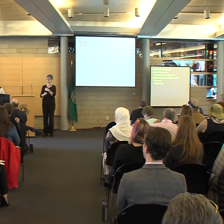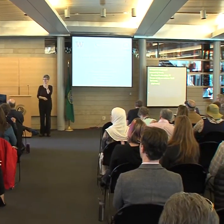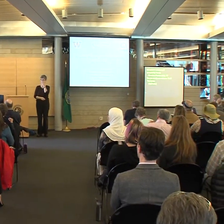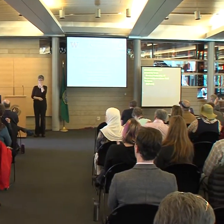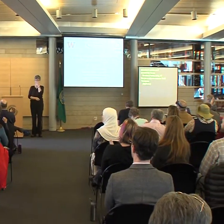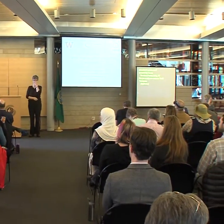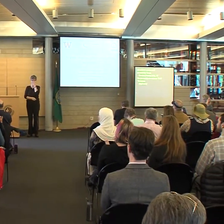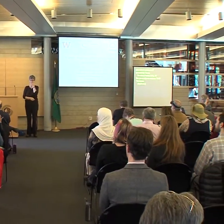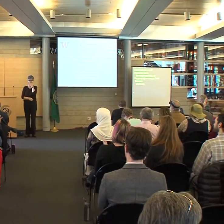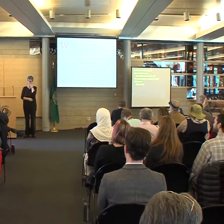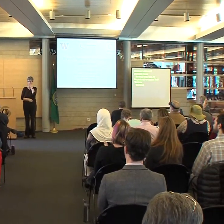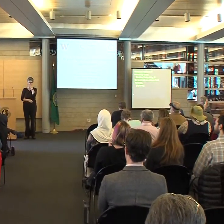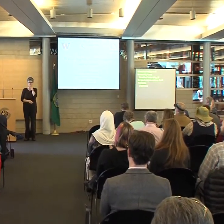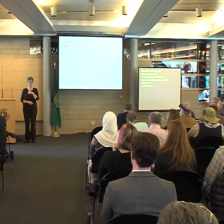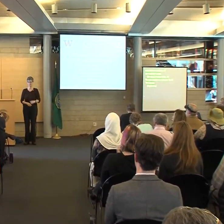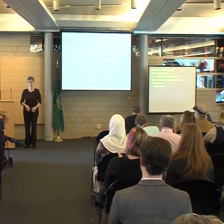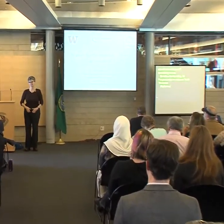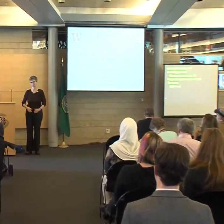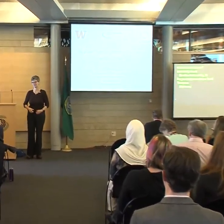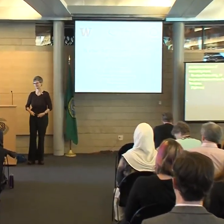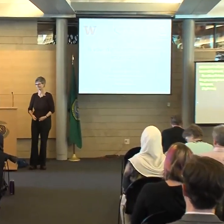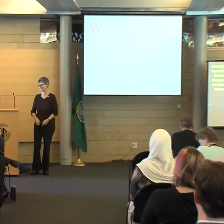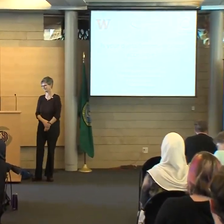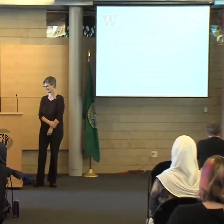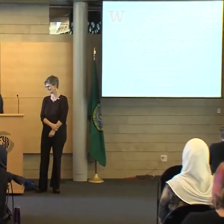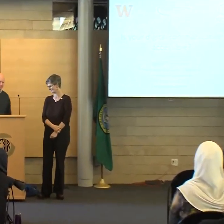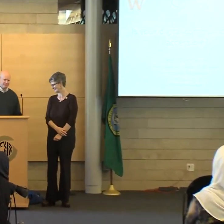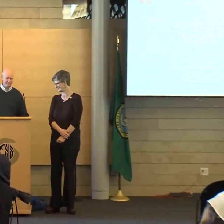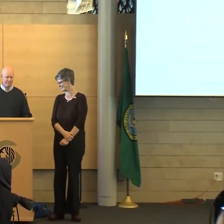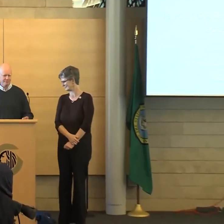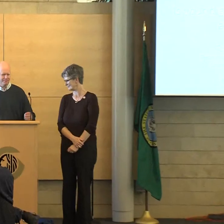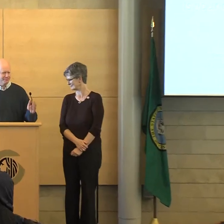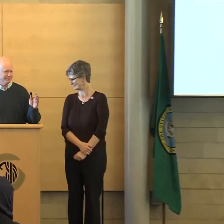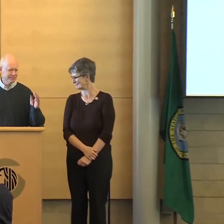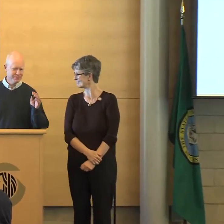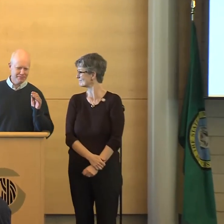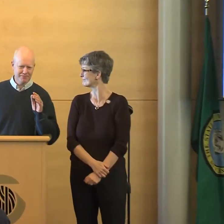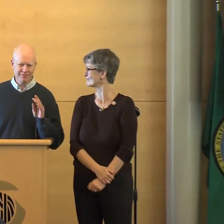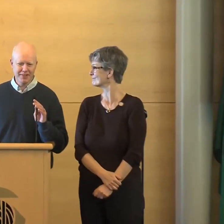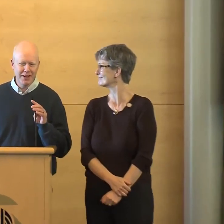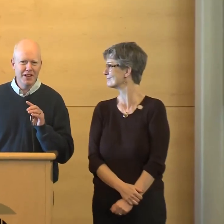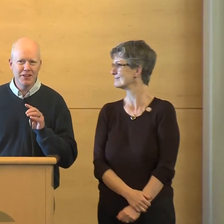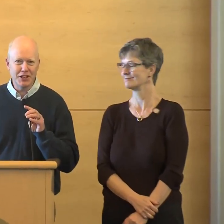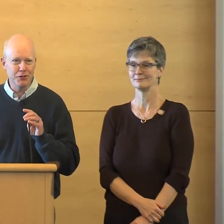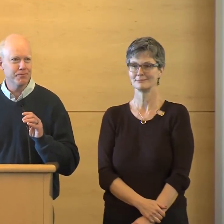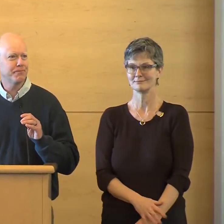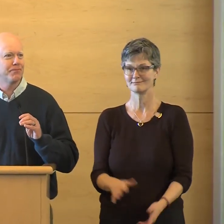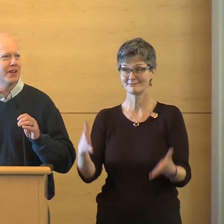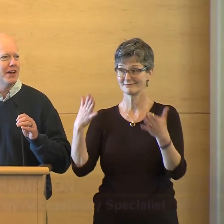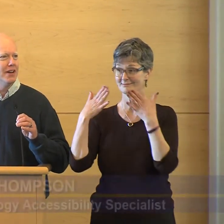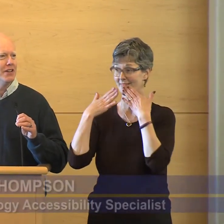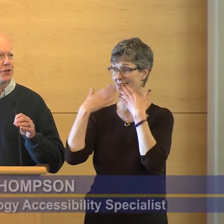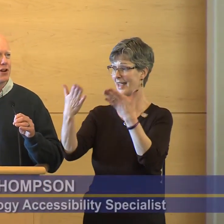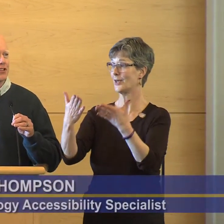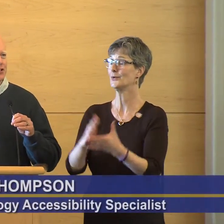IT accessibility issues. So without further delay, I'd like you to help me welcome Terrill Thompson.